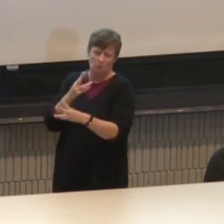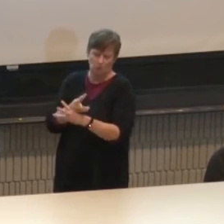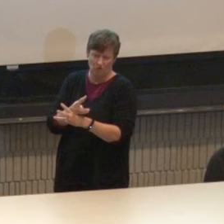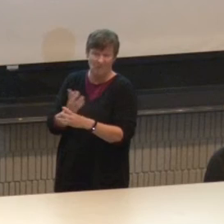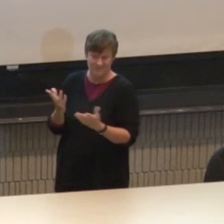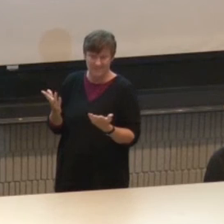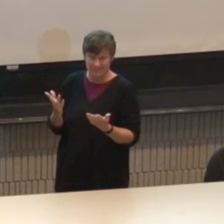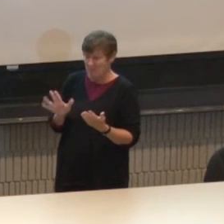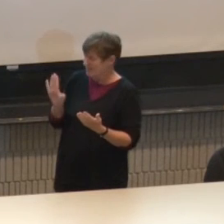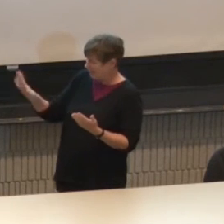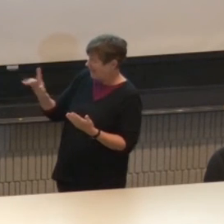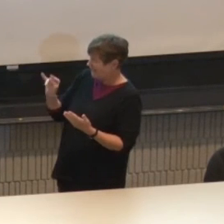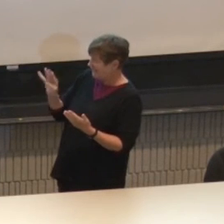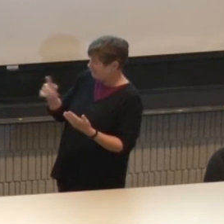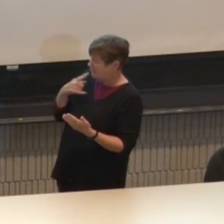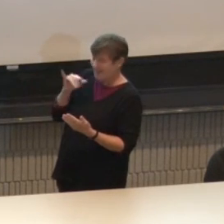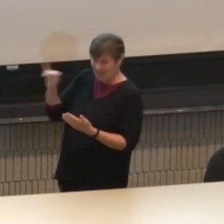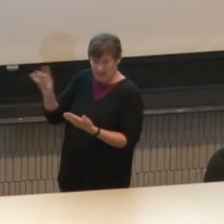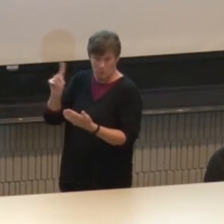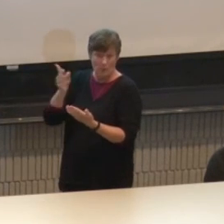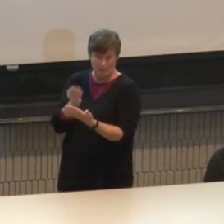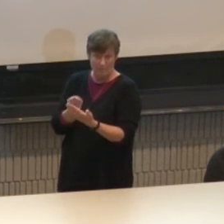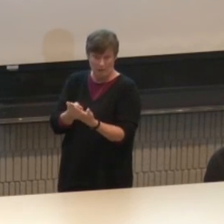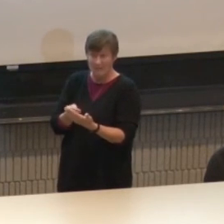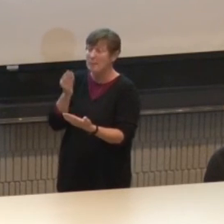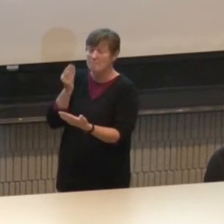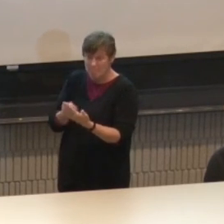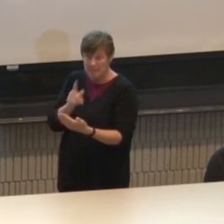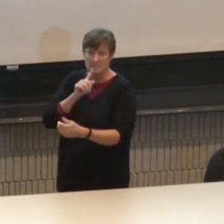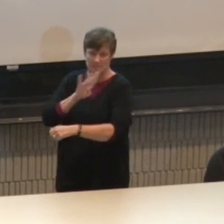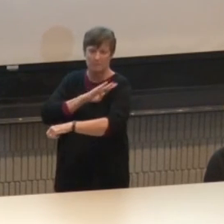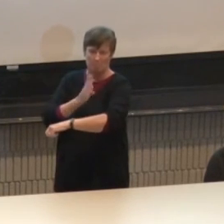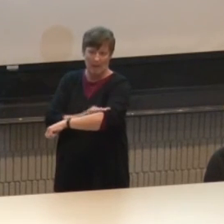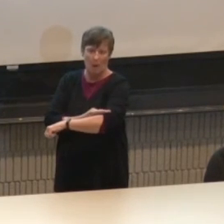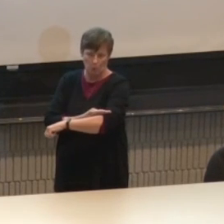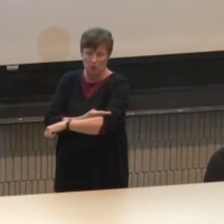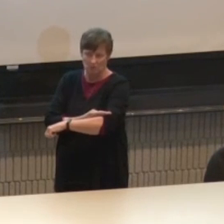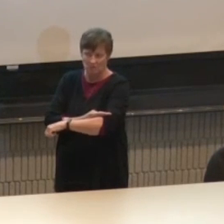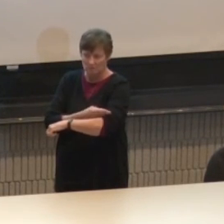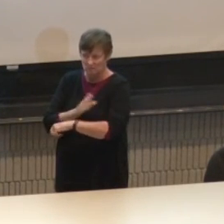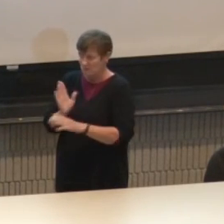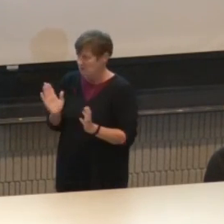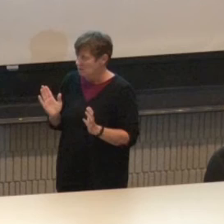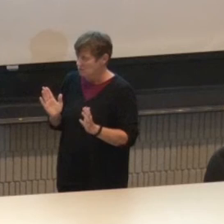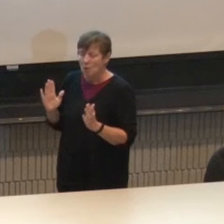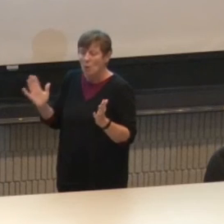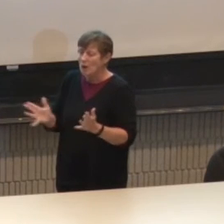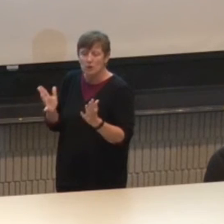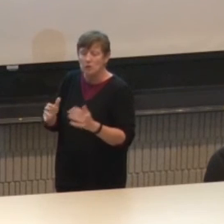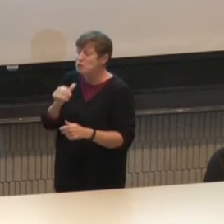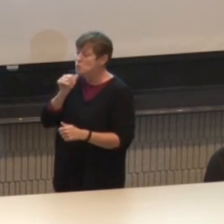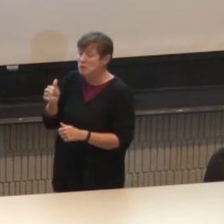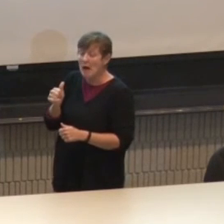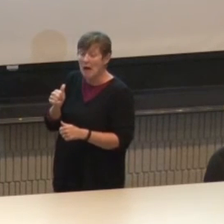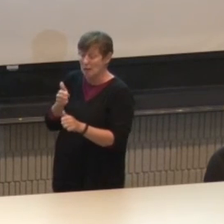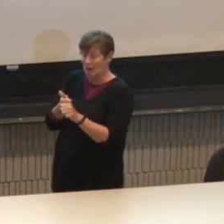saying, that's where the money is, and money is power. So I would encourage you not to stay away from those careers if you're